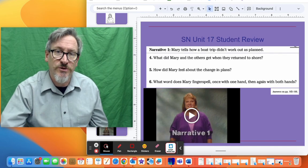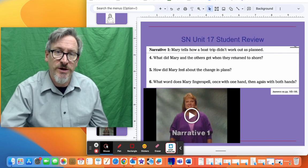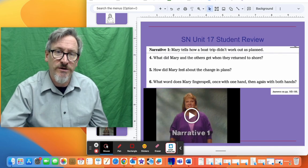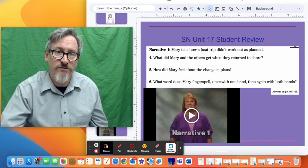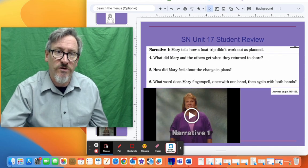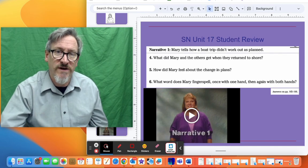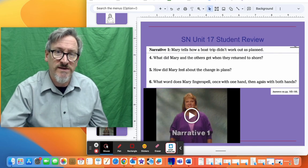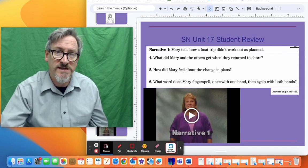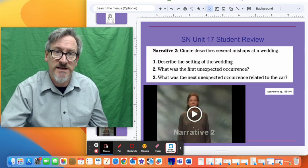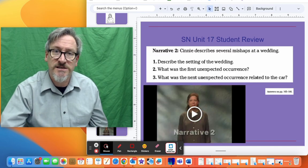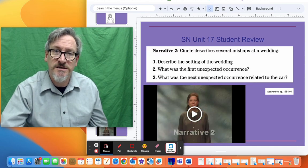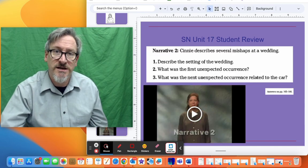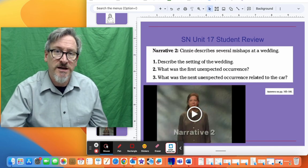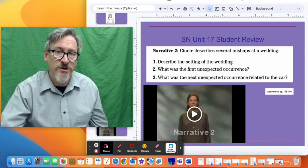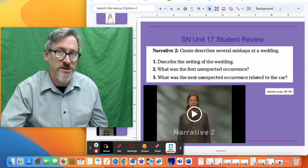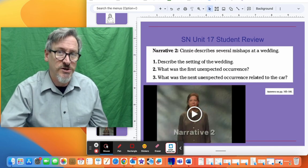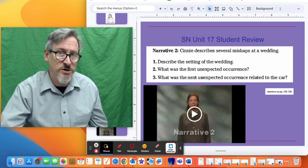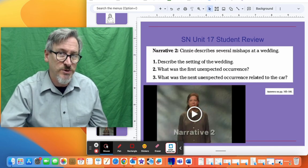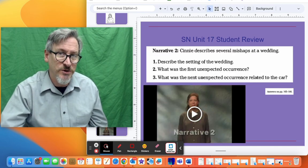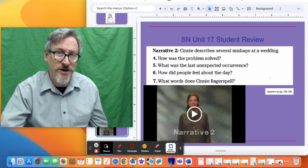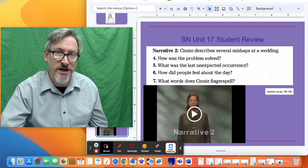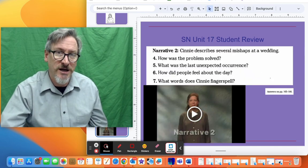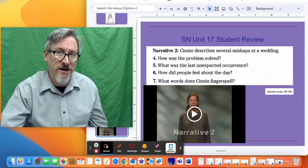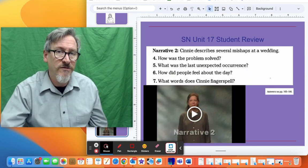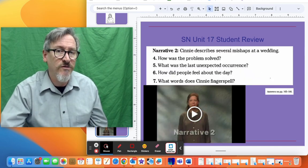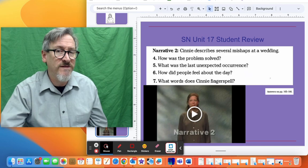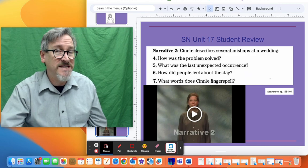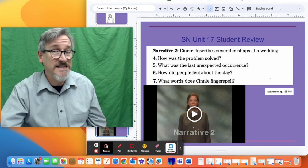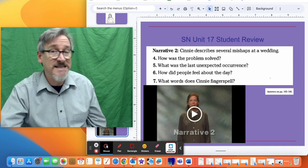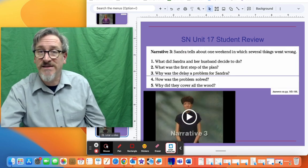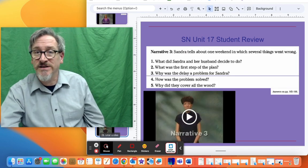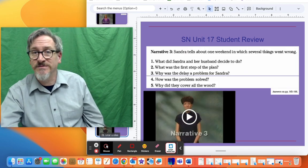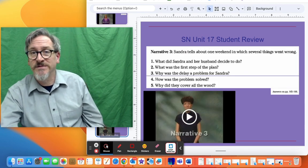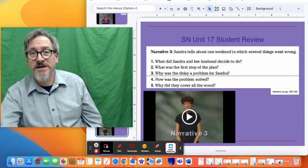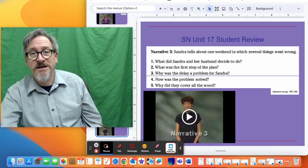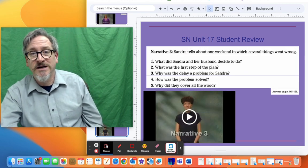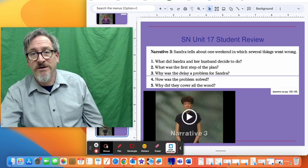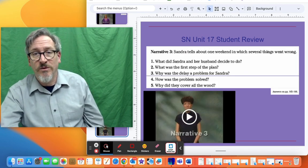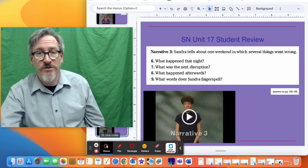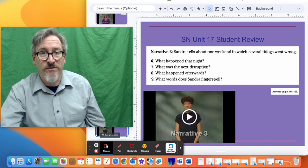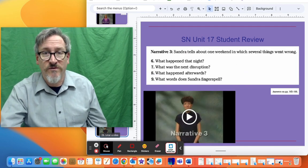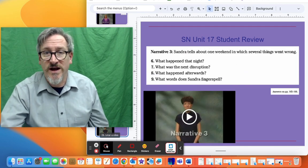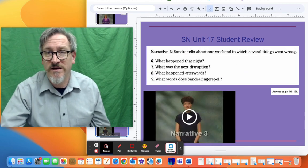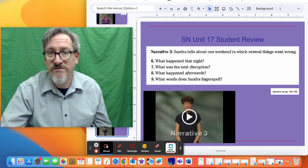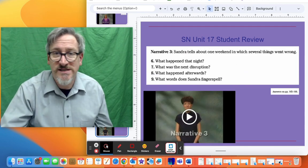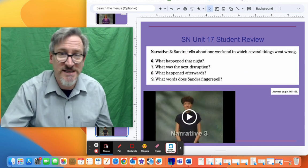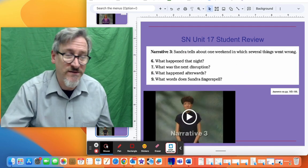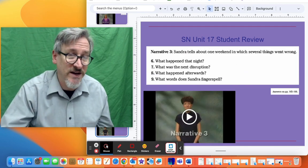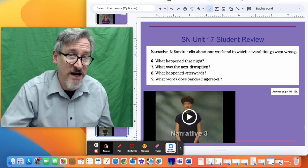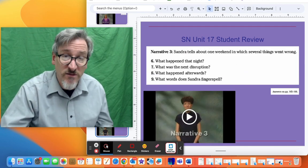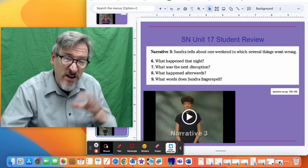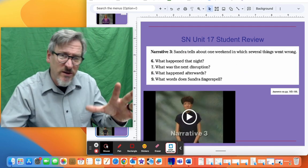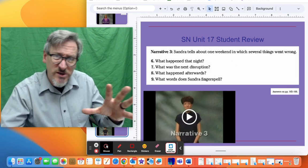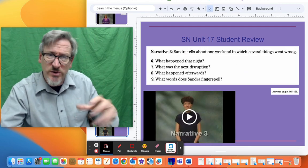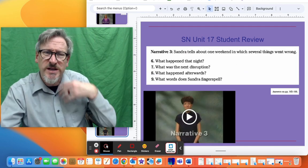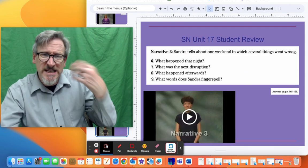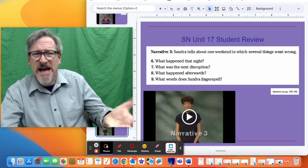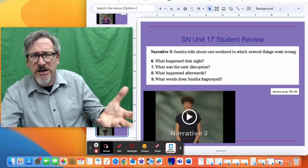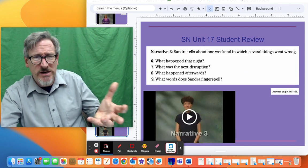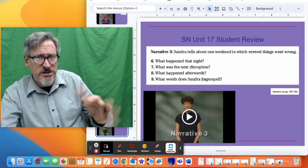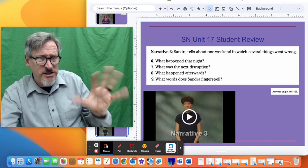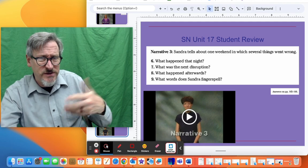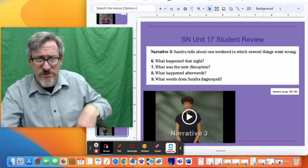3, 4, 5, and 6. Questions 1, 2, and 3, 4, 5, 6, and 7. 1, 2, 3, 4, 5, 6, 7, 8, 9. Right? So there's like